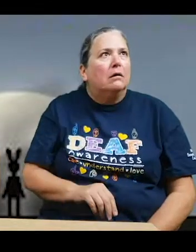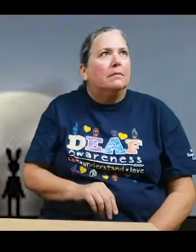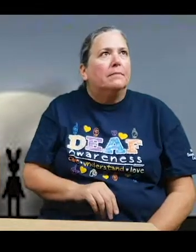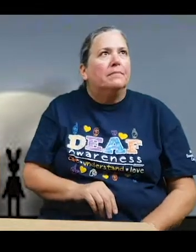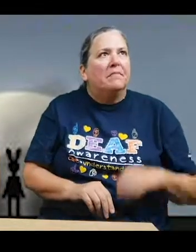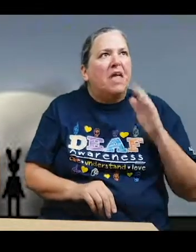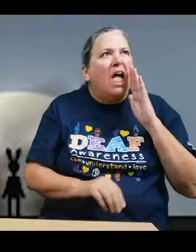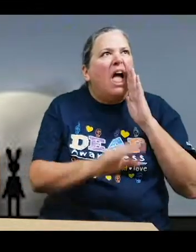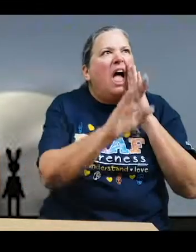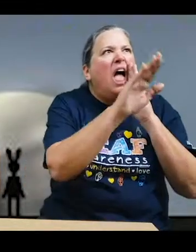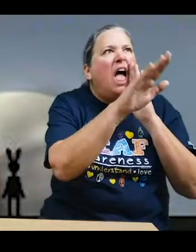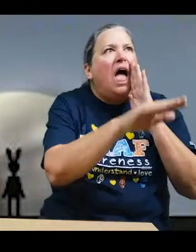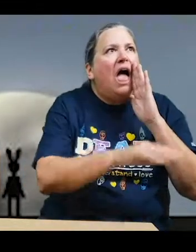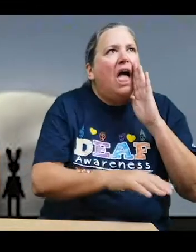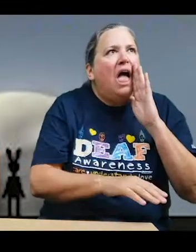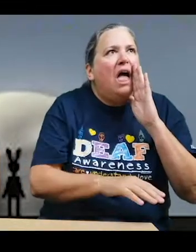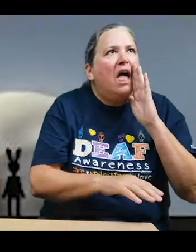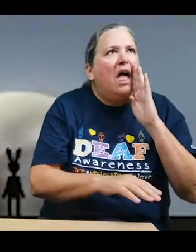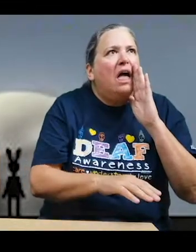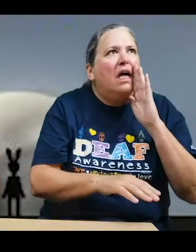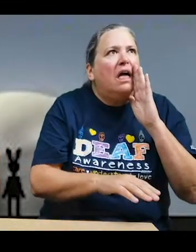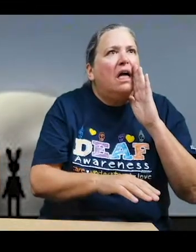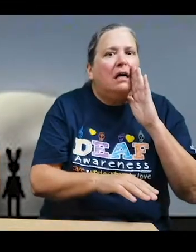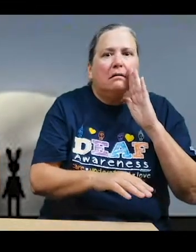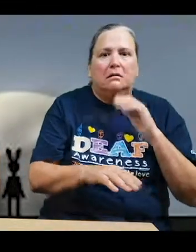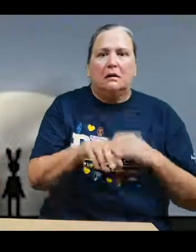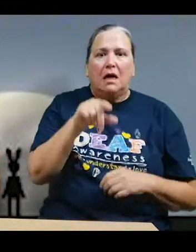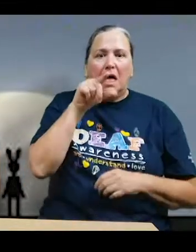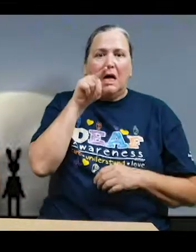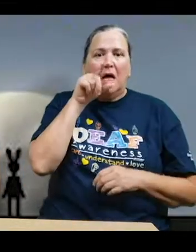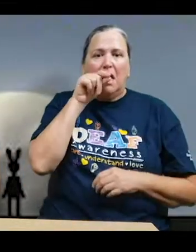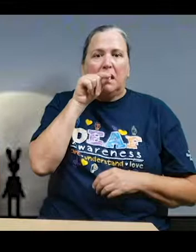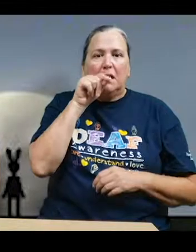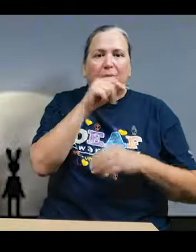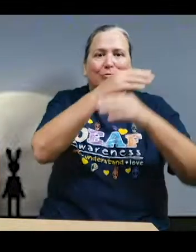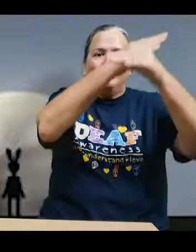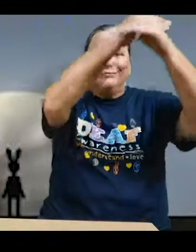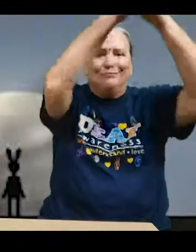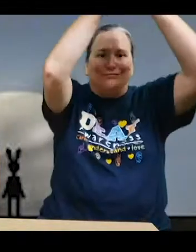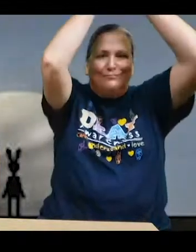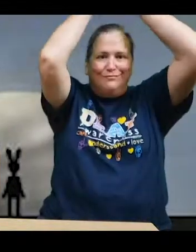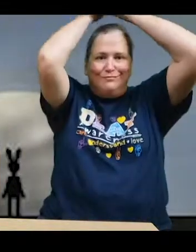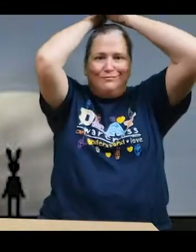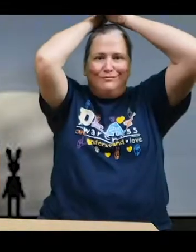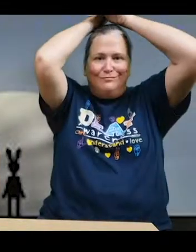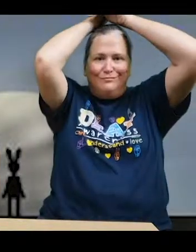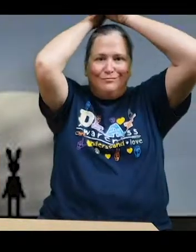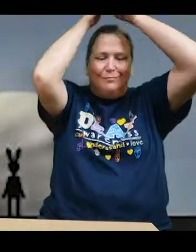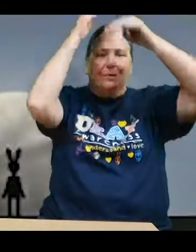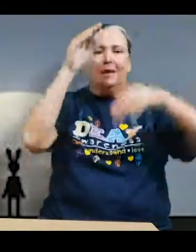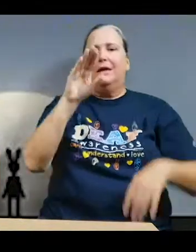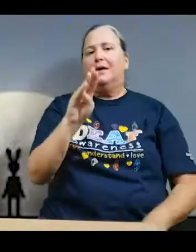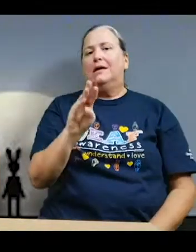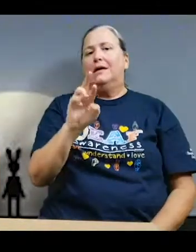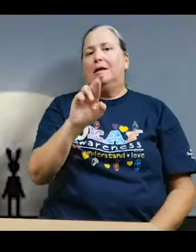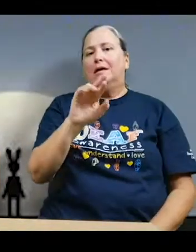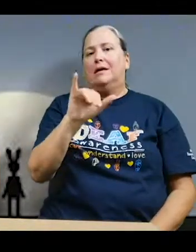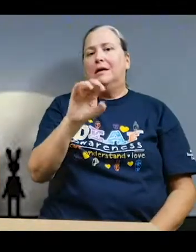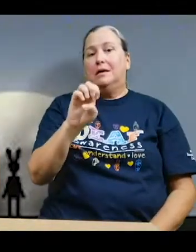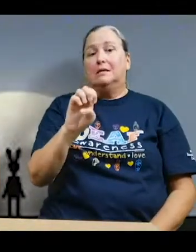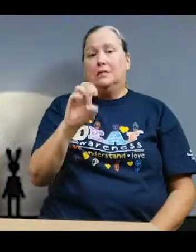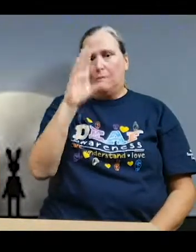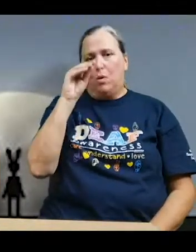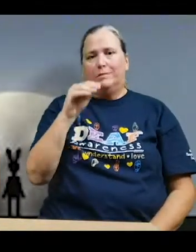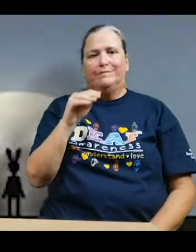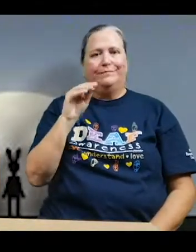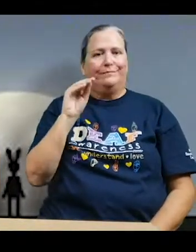whispered to Edward. A crow settled on Edward's head, and the boy flapped his arms and shouted, "Get on, get!" and